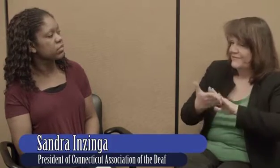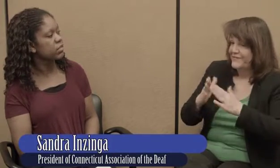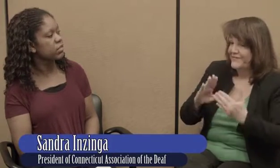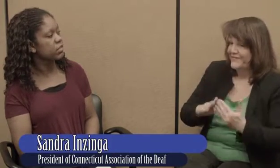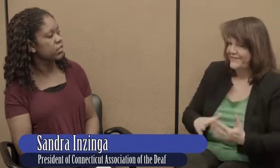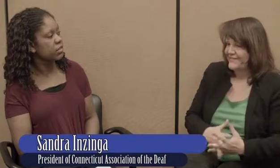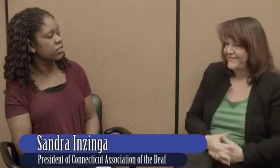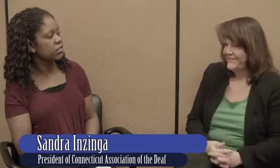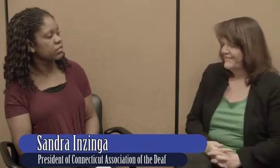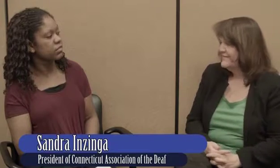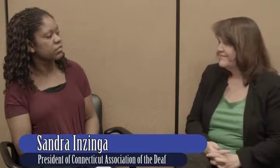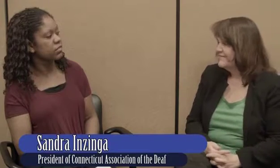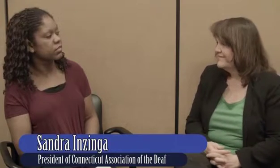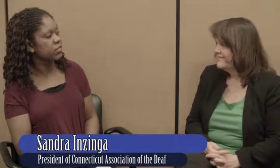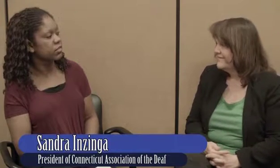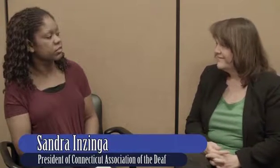So I wanted to be involved in the deaf community.